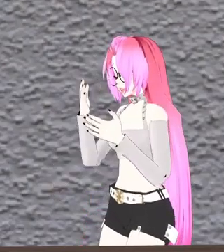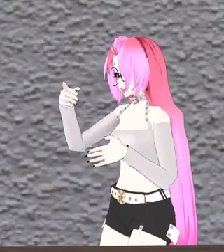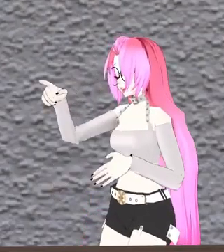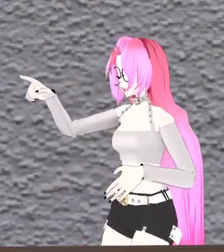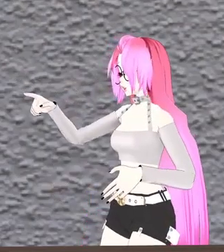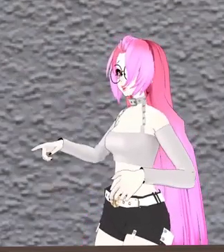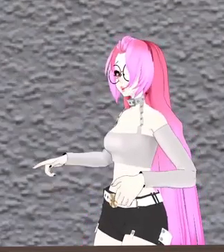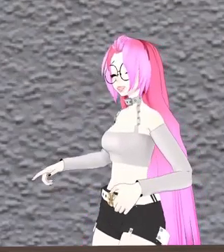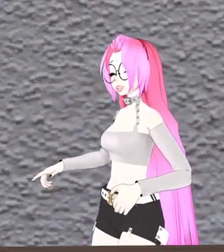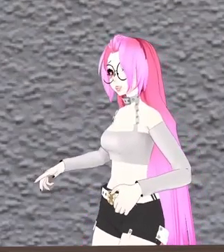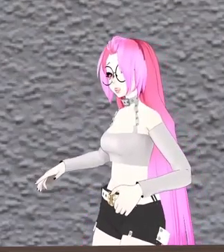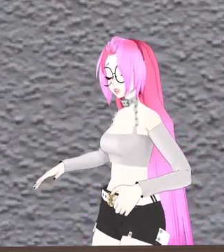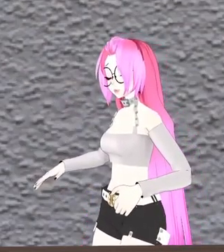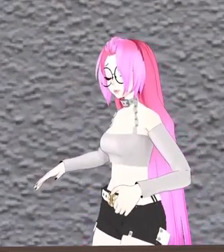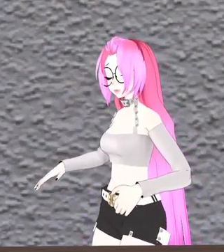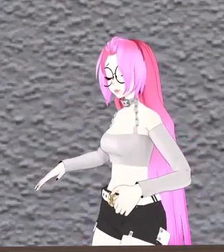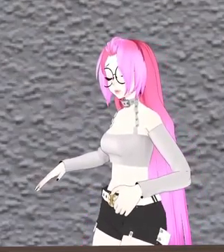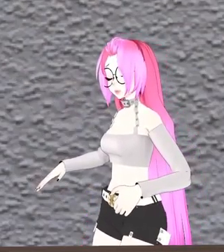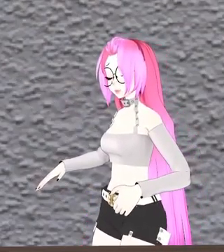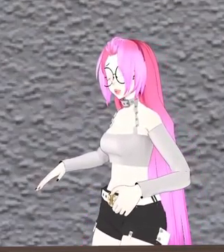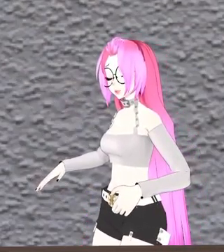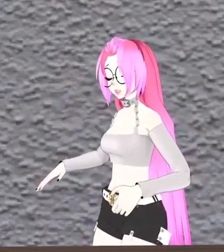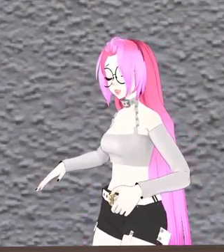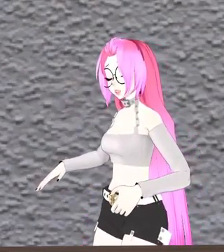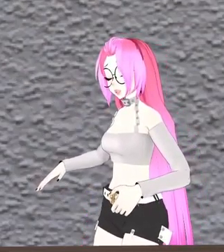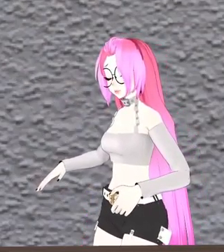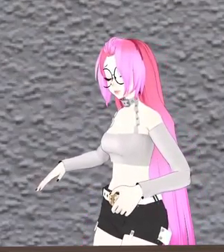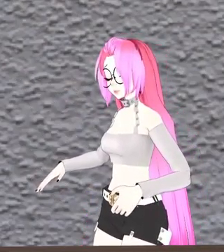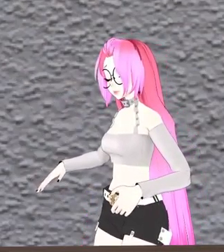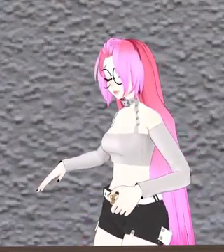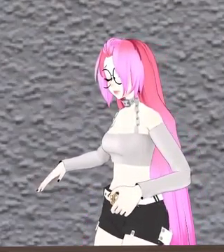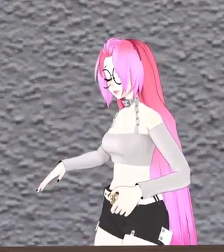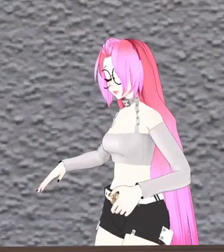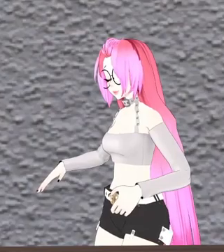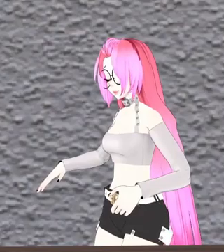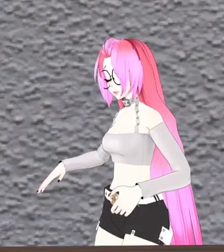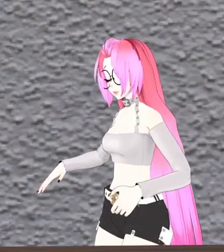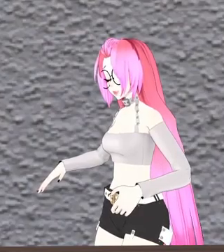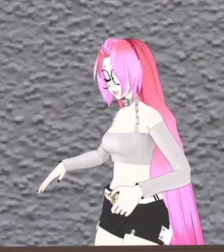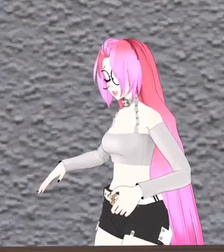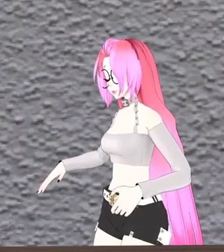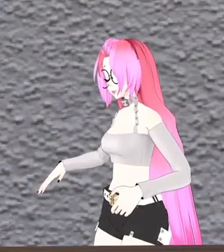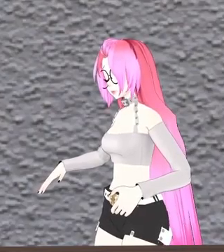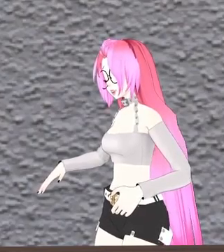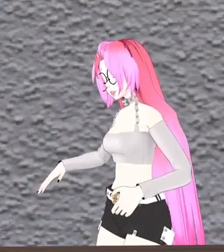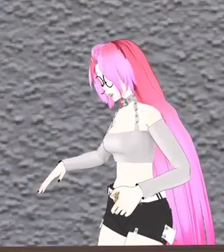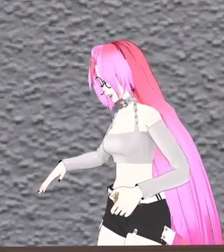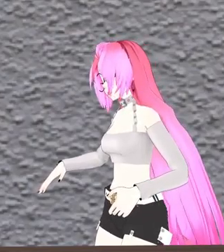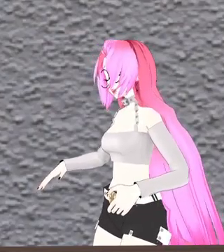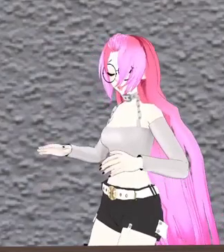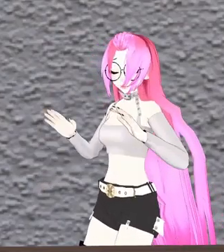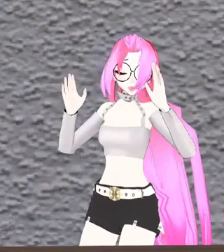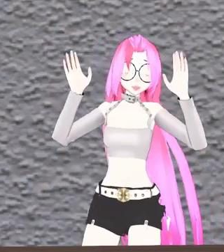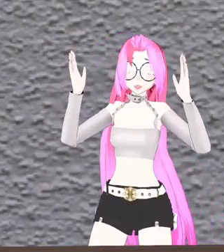turn. Red. Red. I knew how to. And space dog.